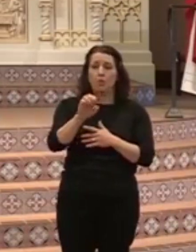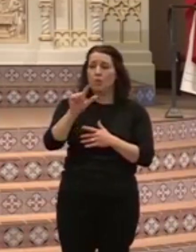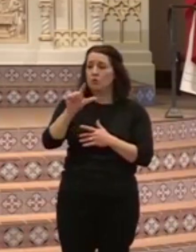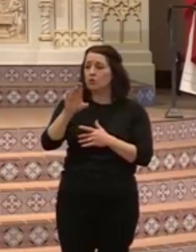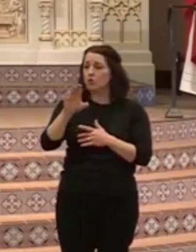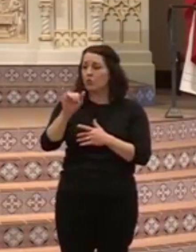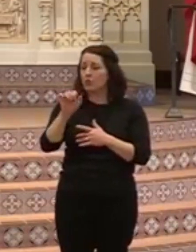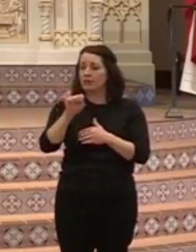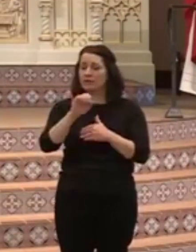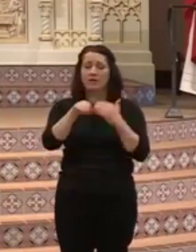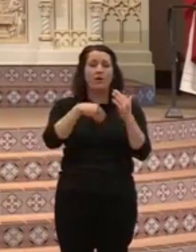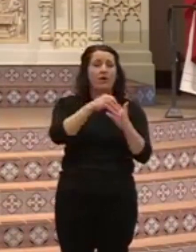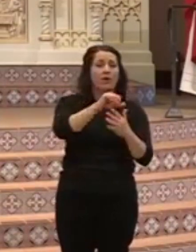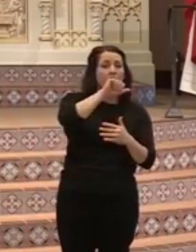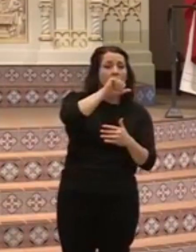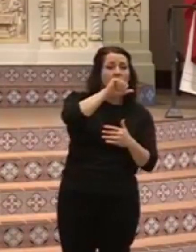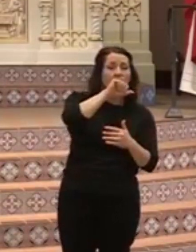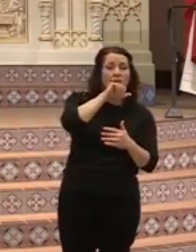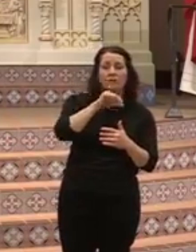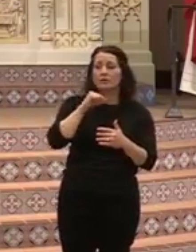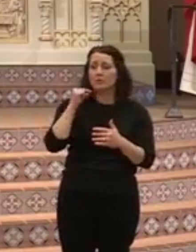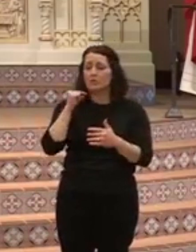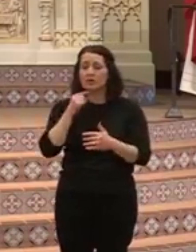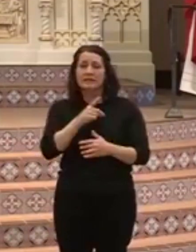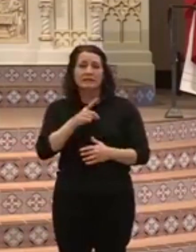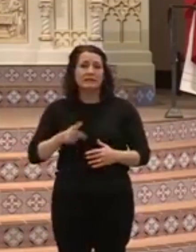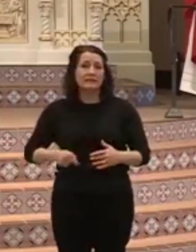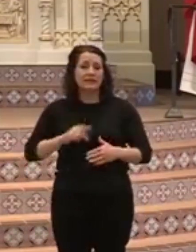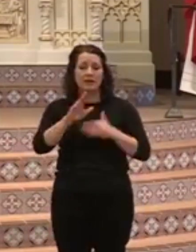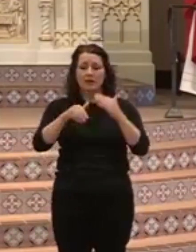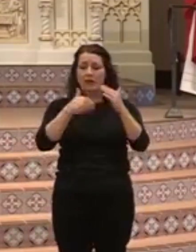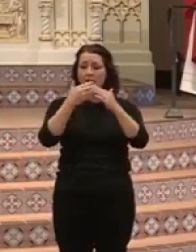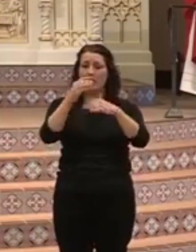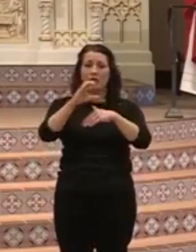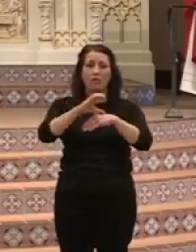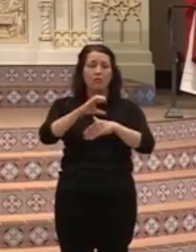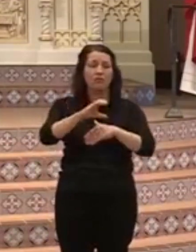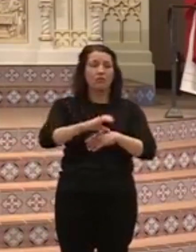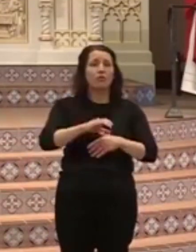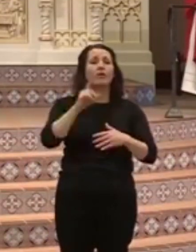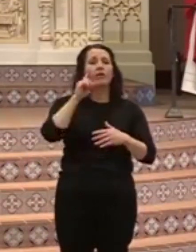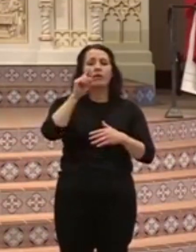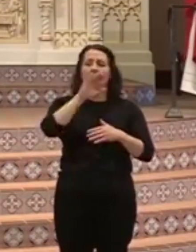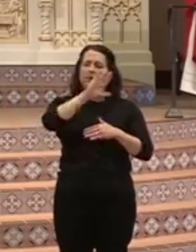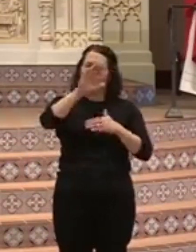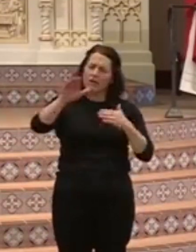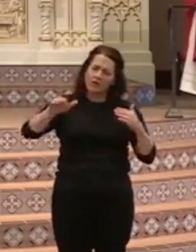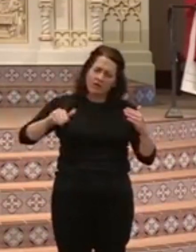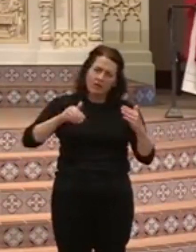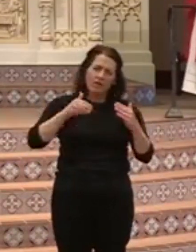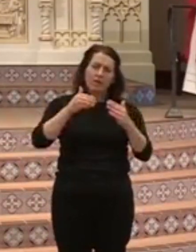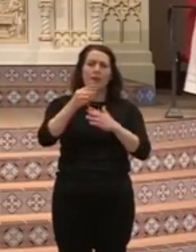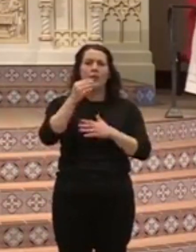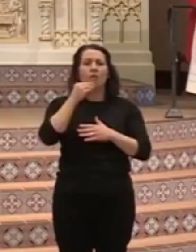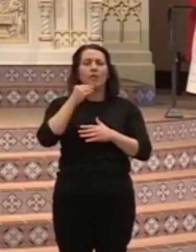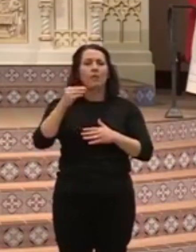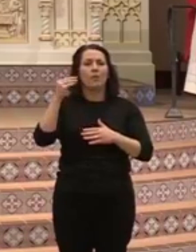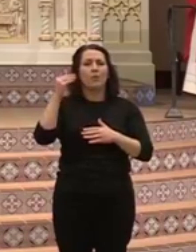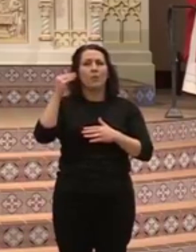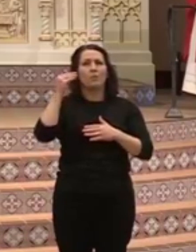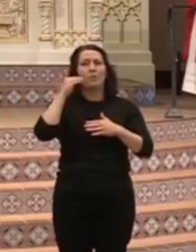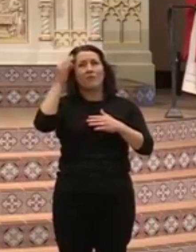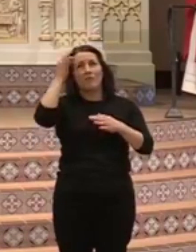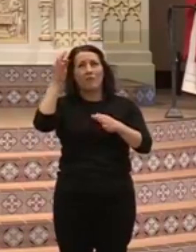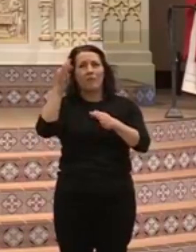priests, and deacons of the church, and for the whole of the